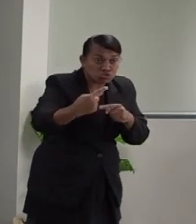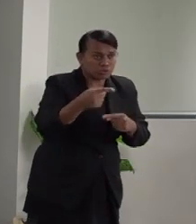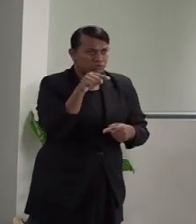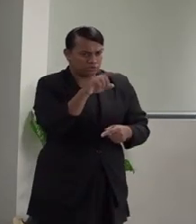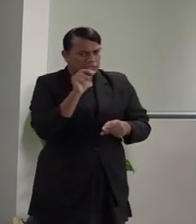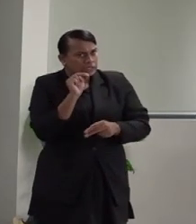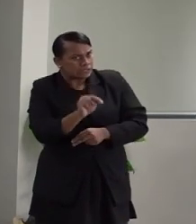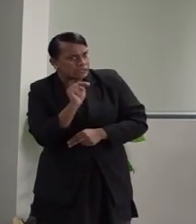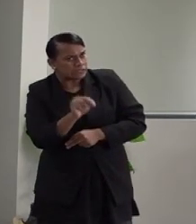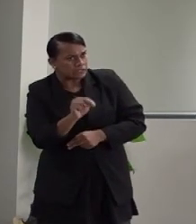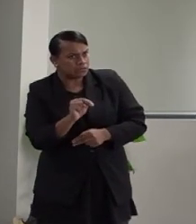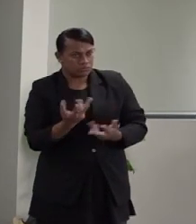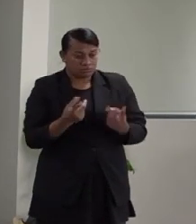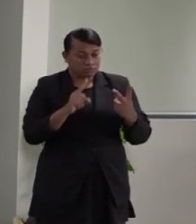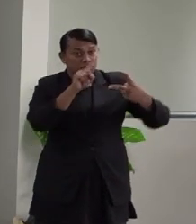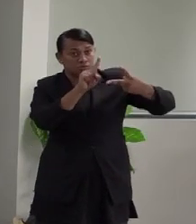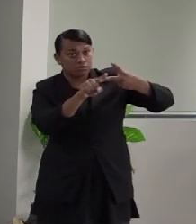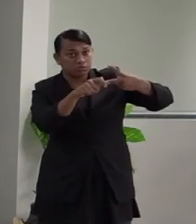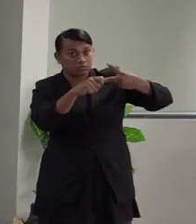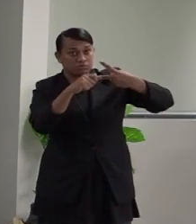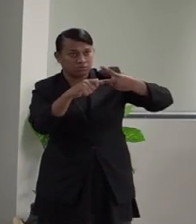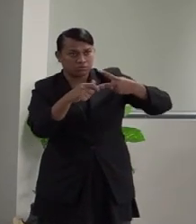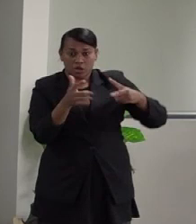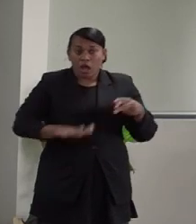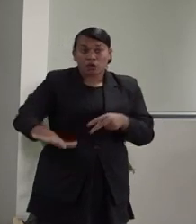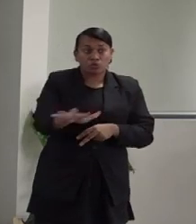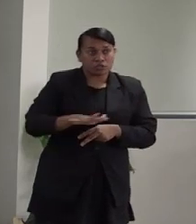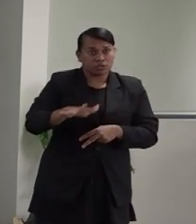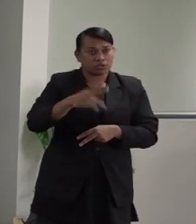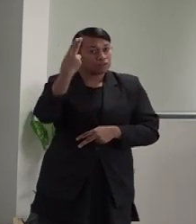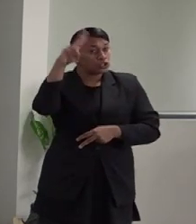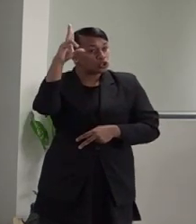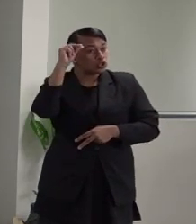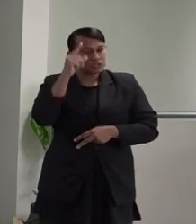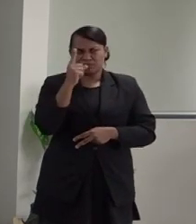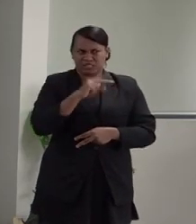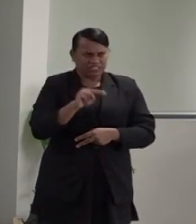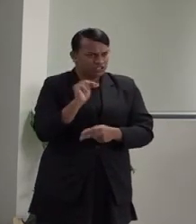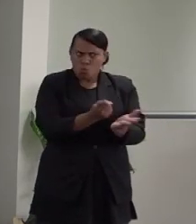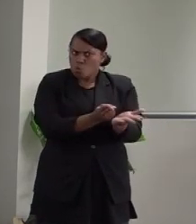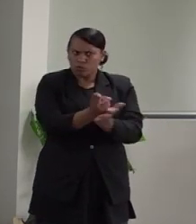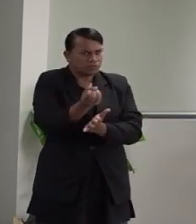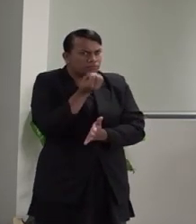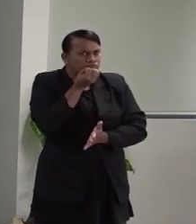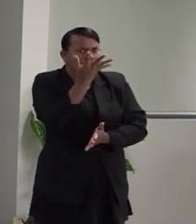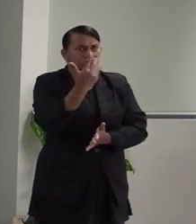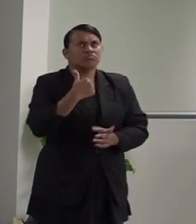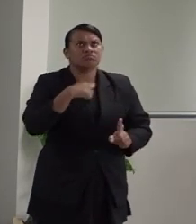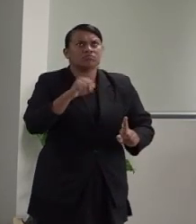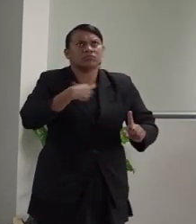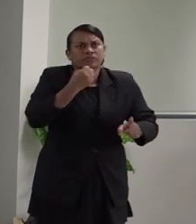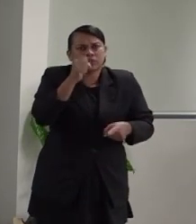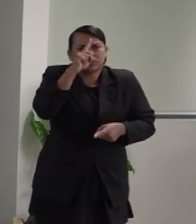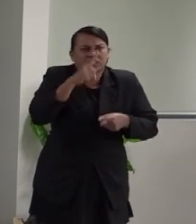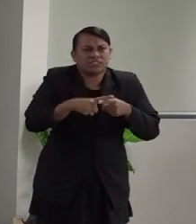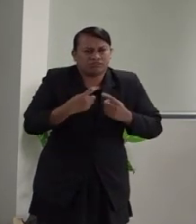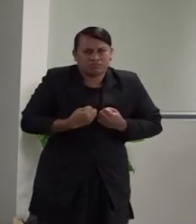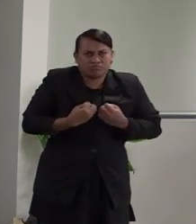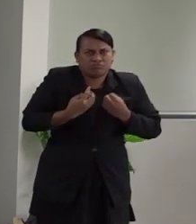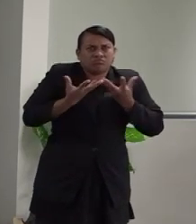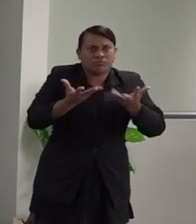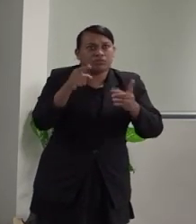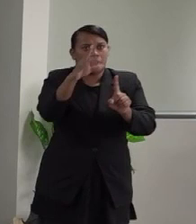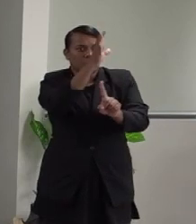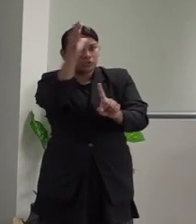2, every Fijian needs to tell the truth to our health officials. If you lie, you could